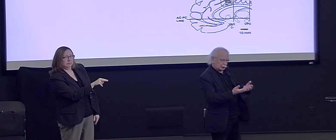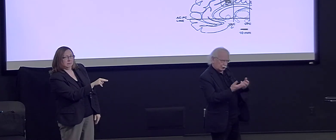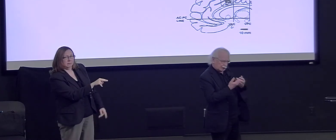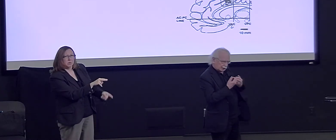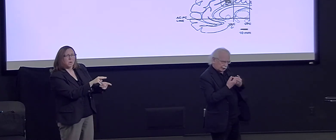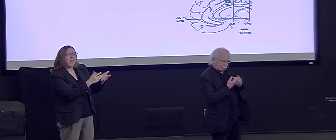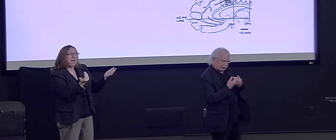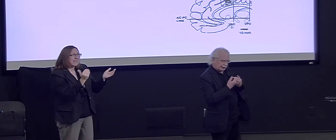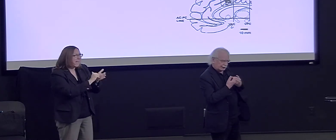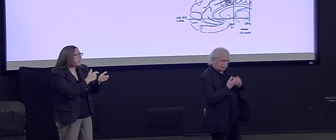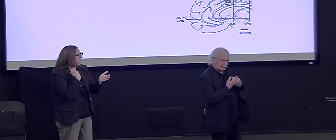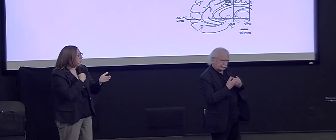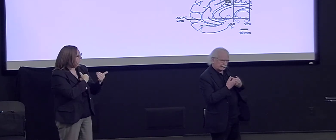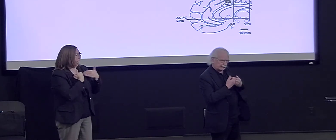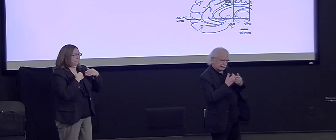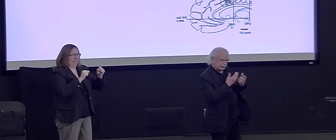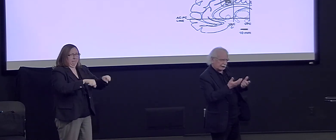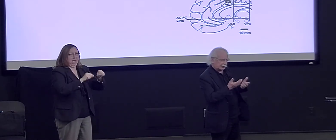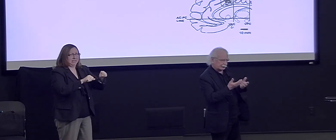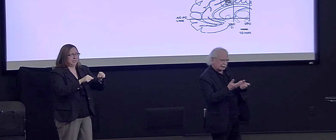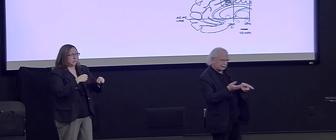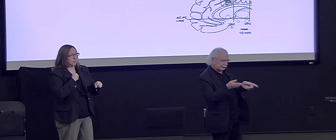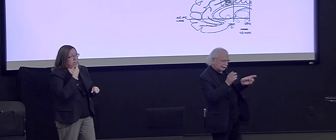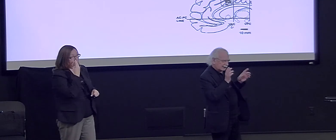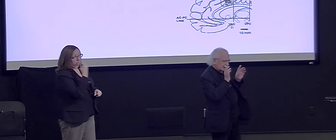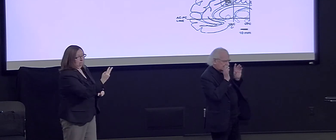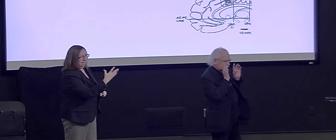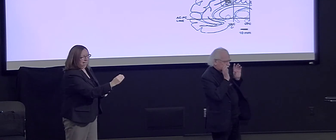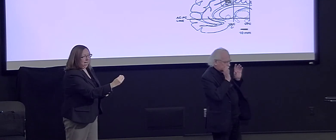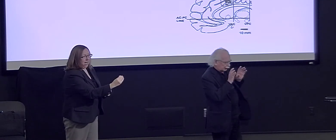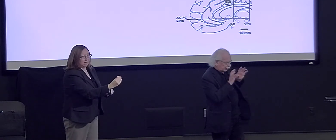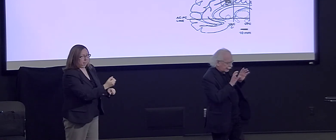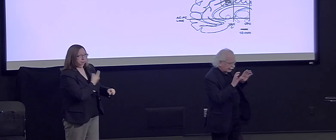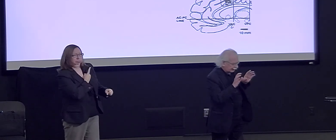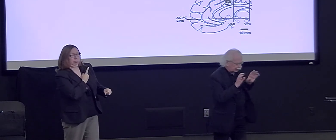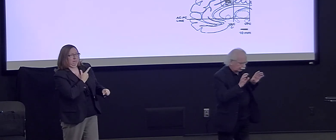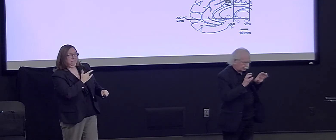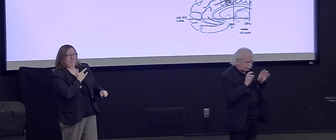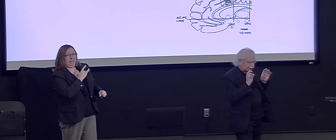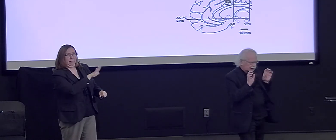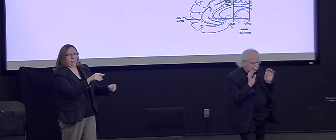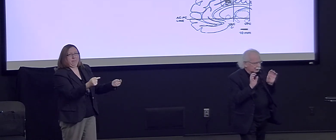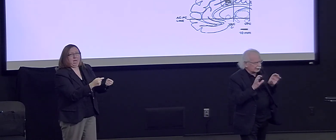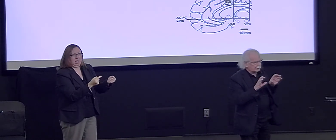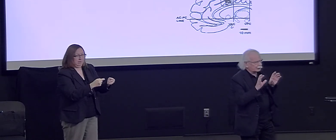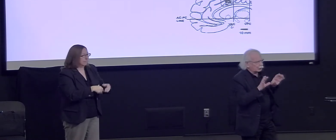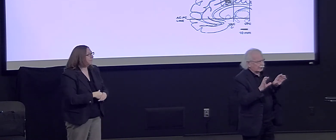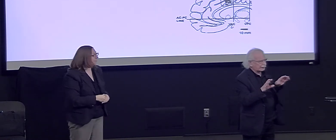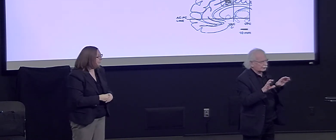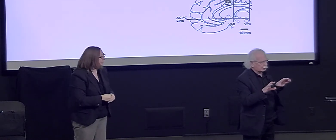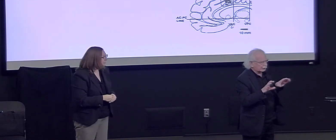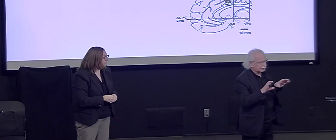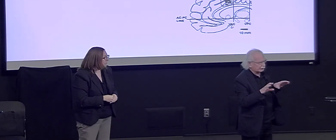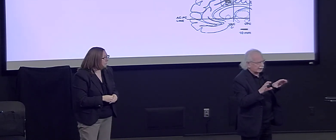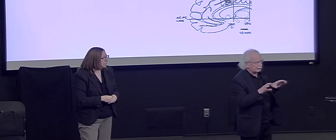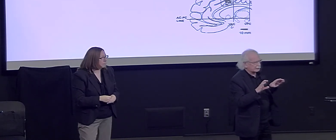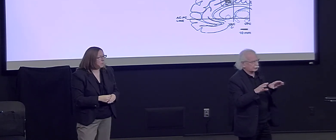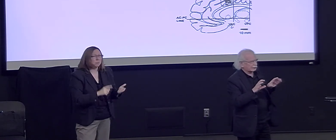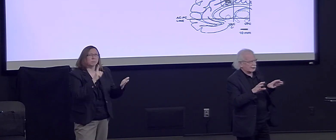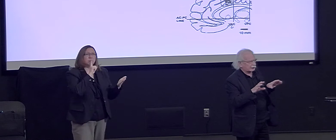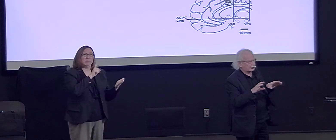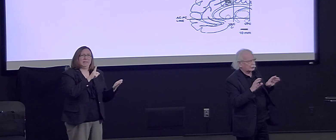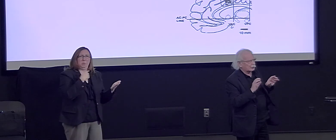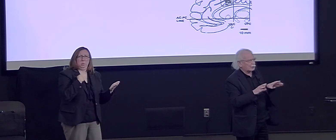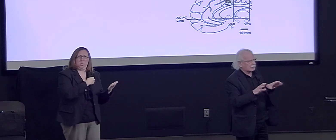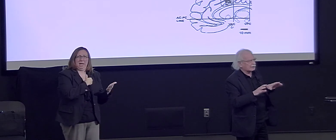to replicate in some other cell the action of the others. But so remember, I told you that we have two ways to understand